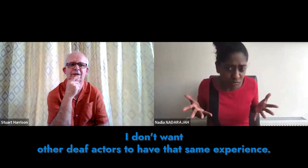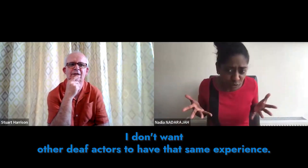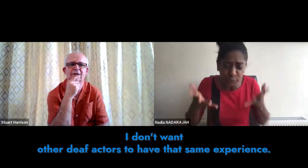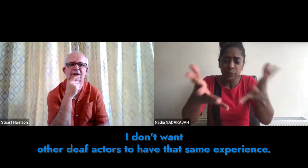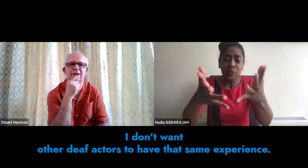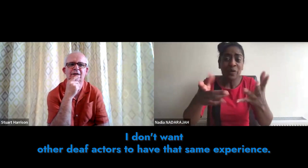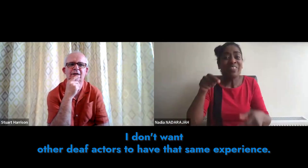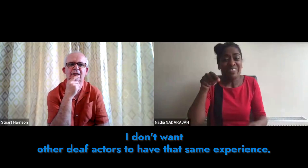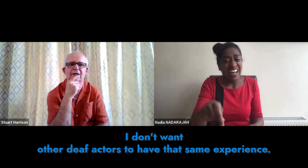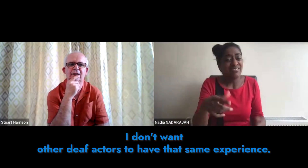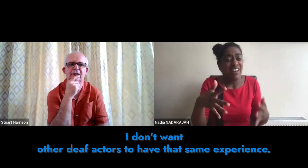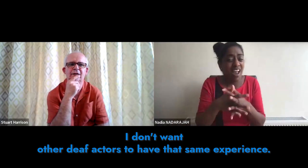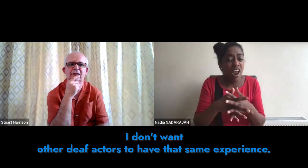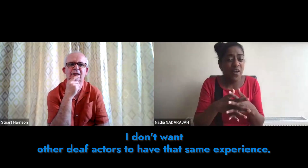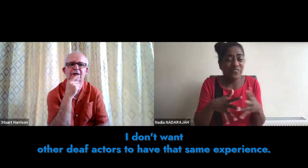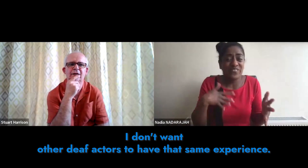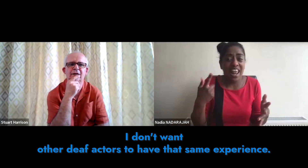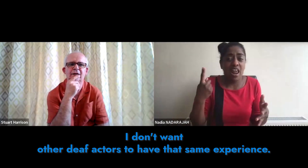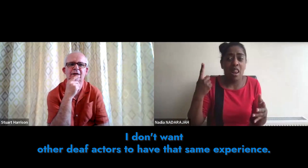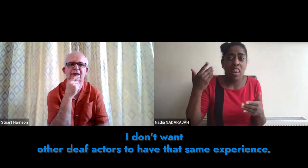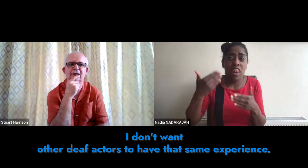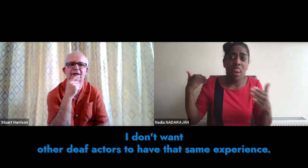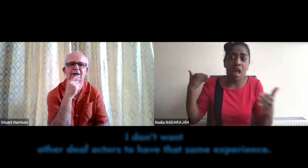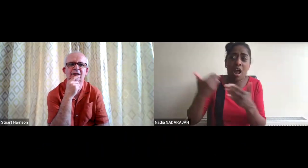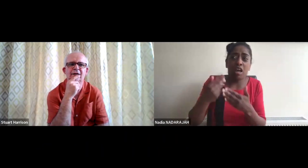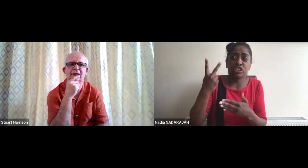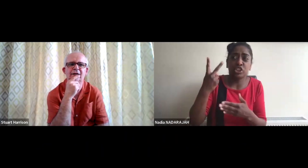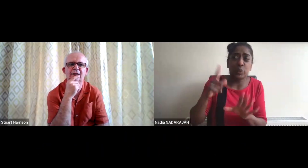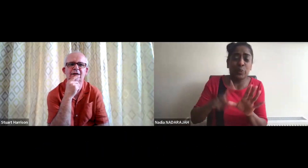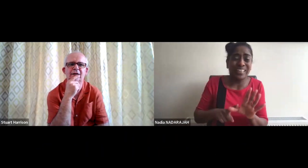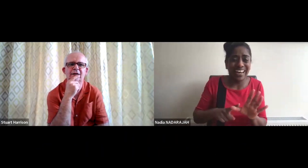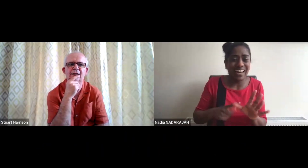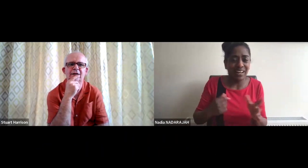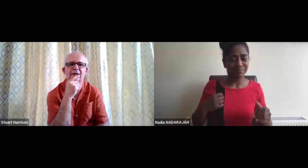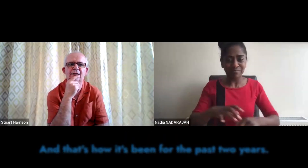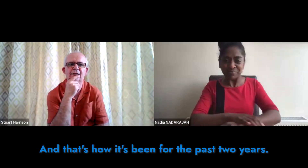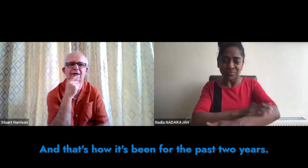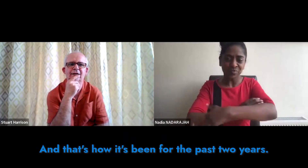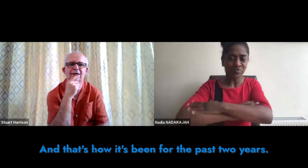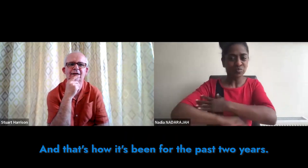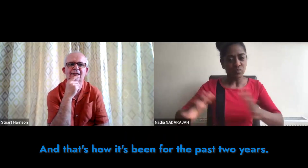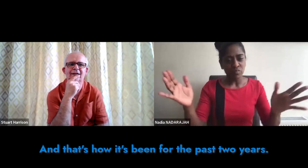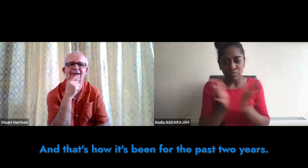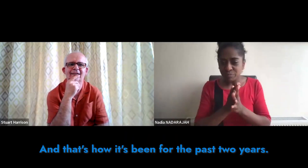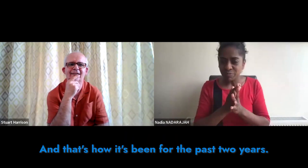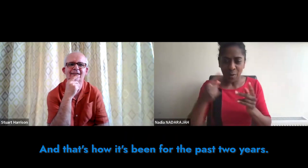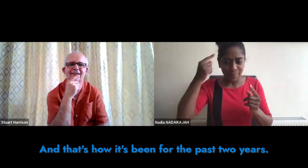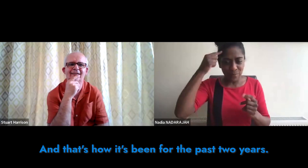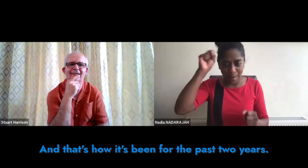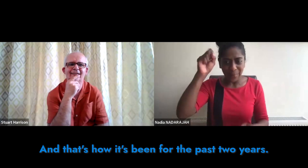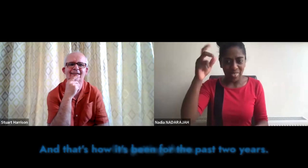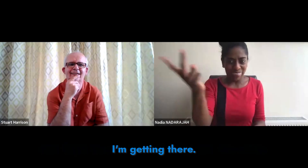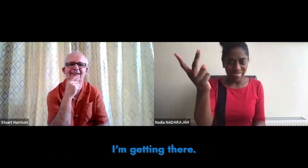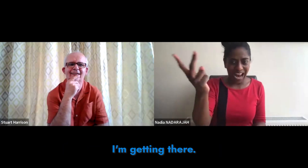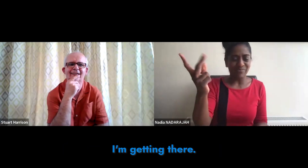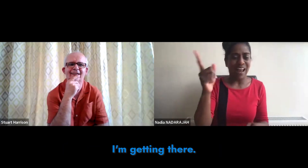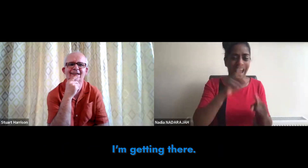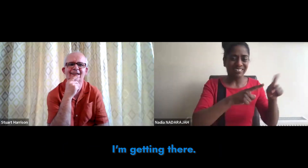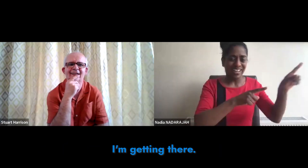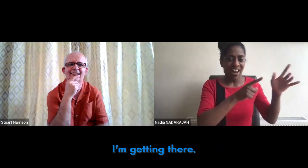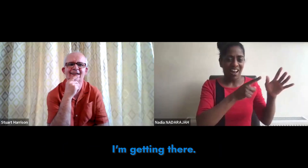I don't want other deaf actors to have that same experience. And that's how it's been for the past 2 years.